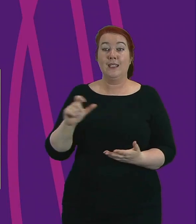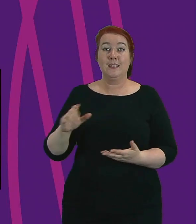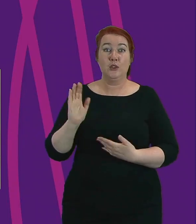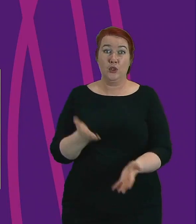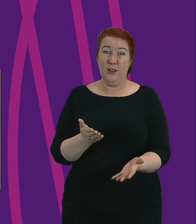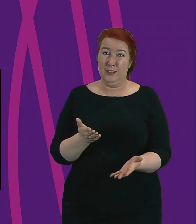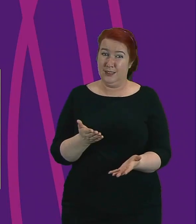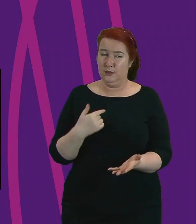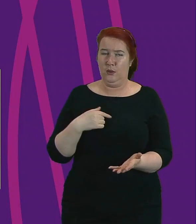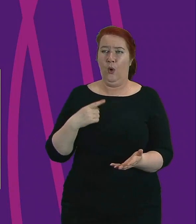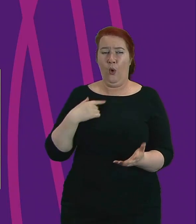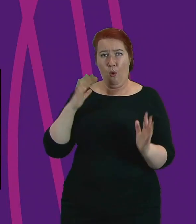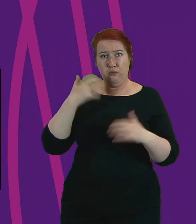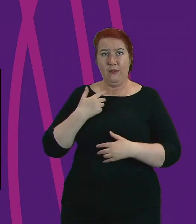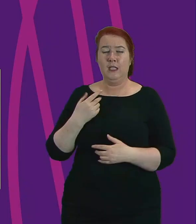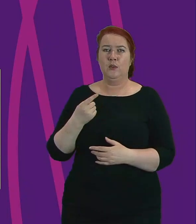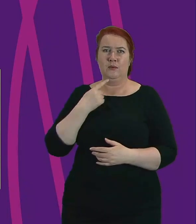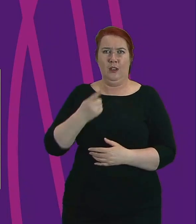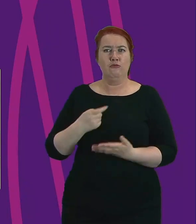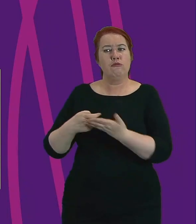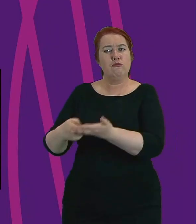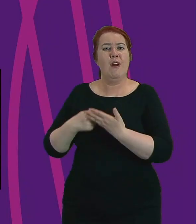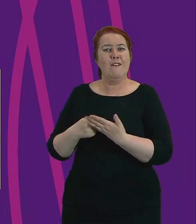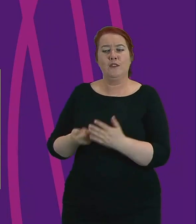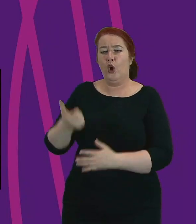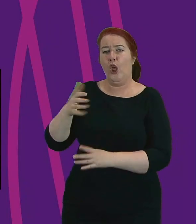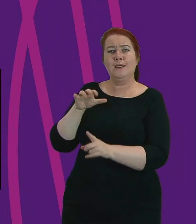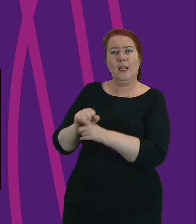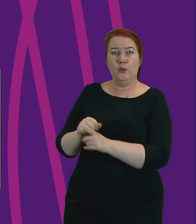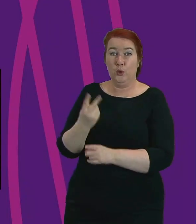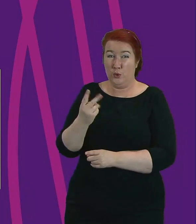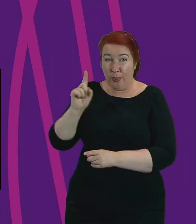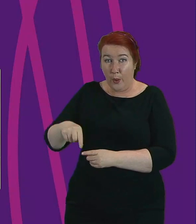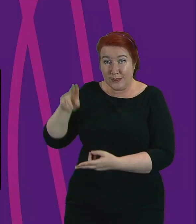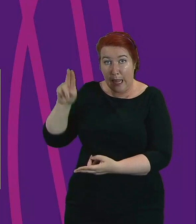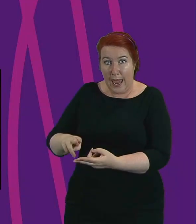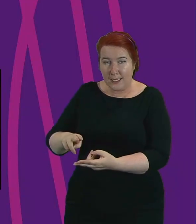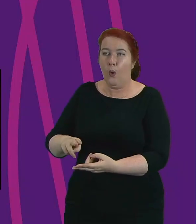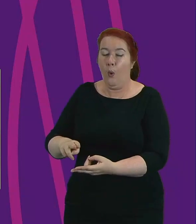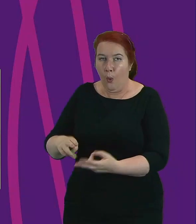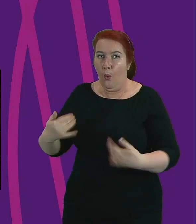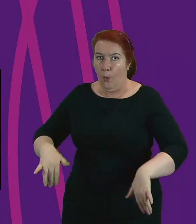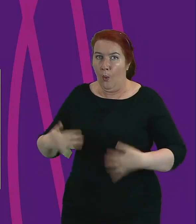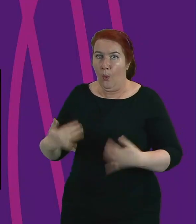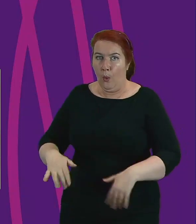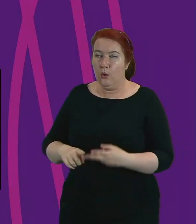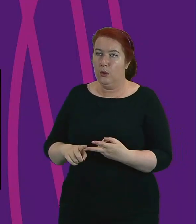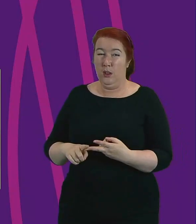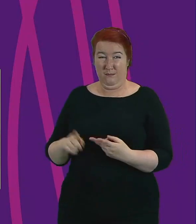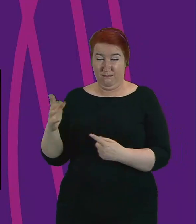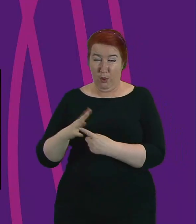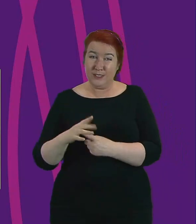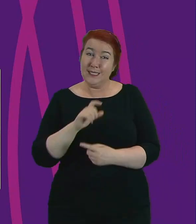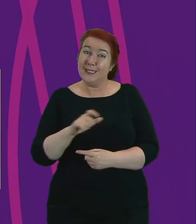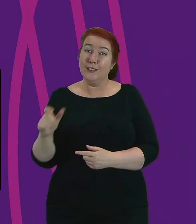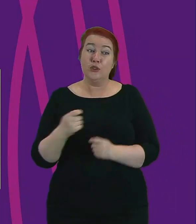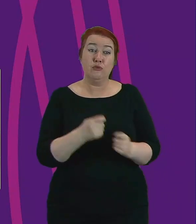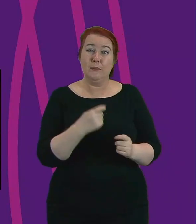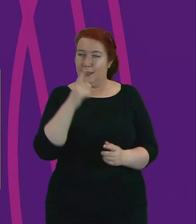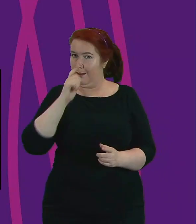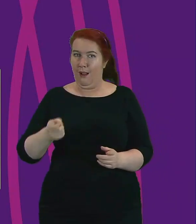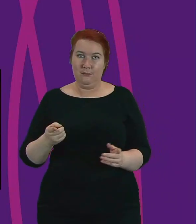2,000 less referrals for early diagnosis. I really worry that people aren't able to access vital cancer treatment through this